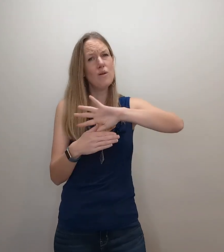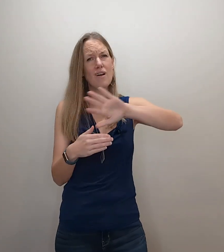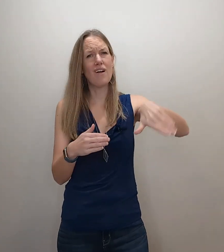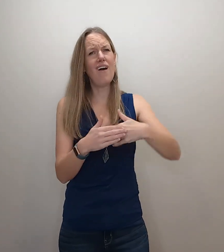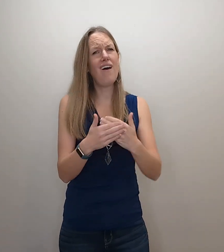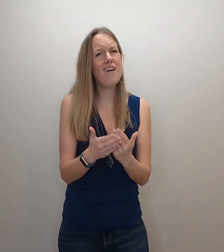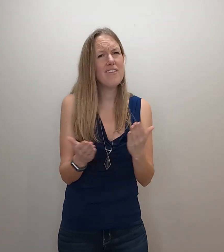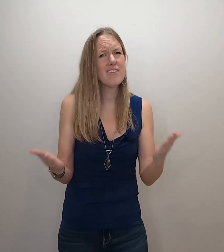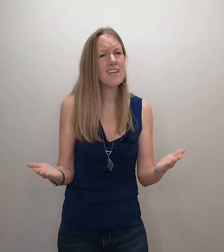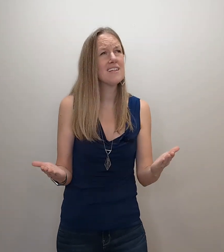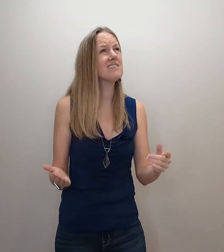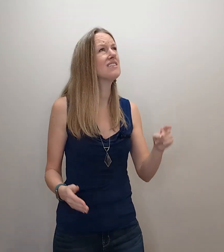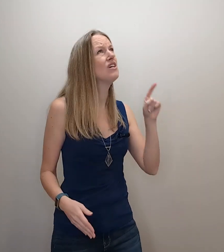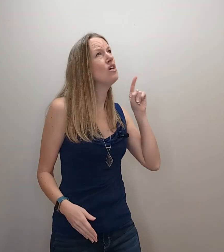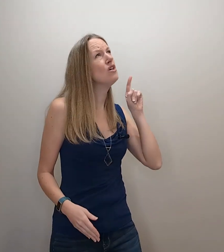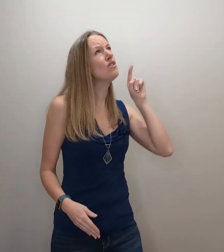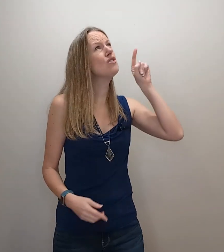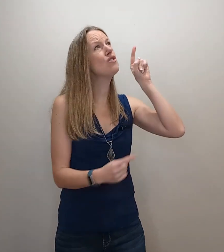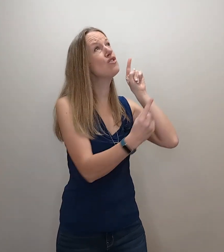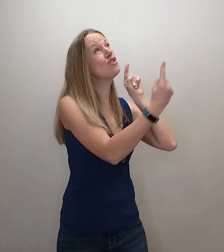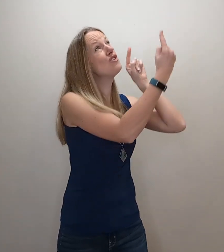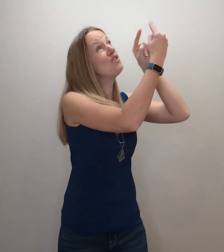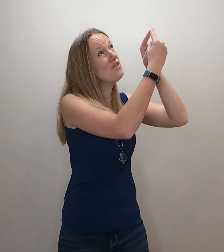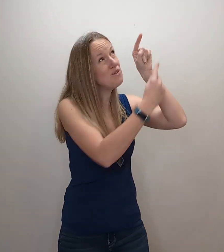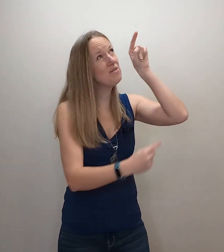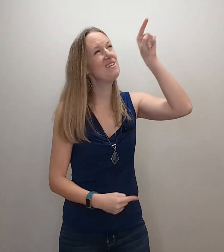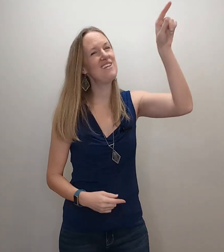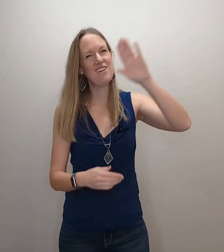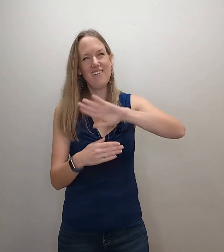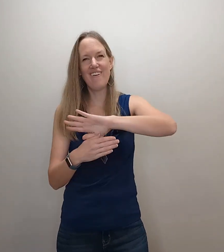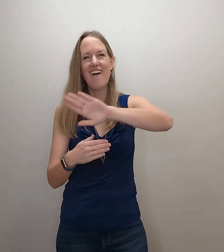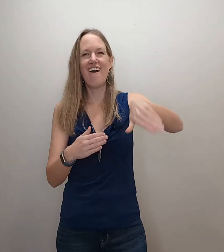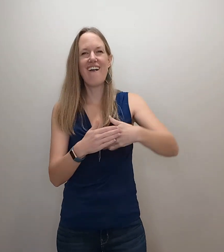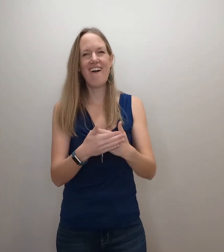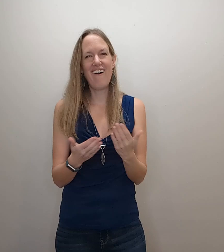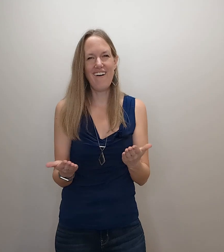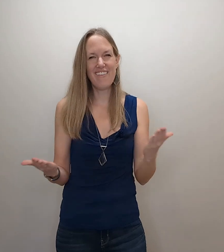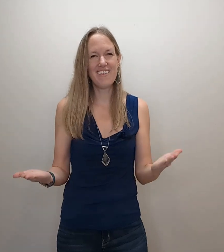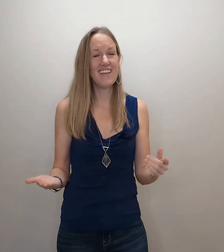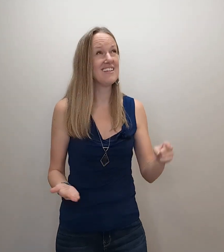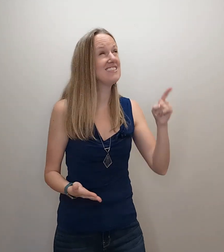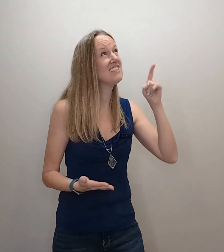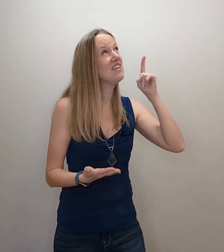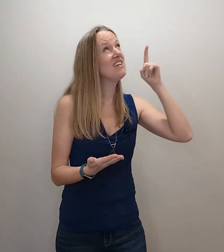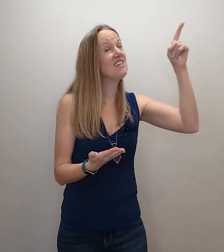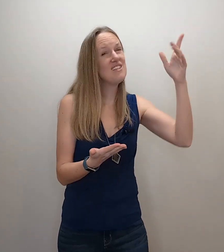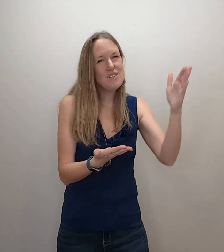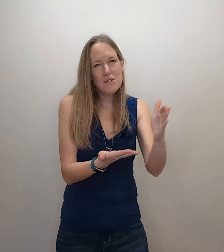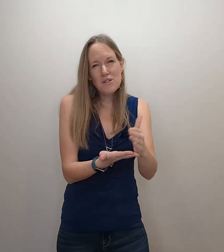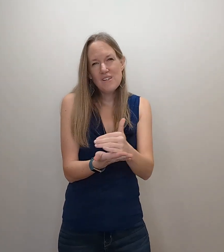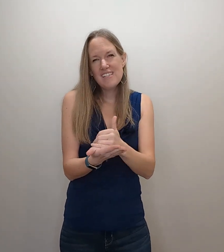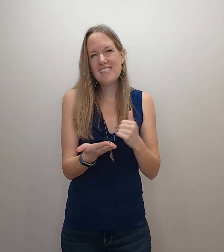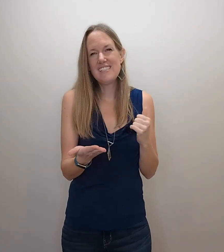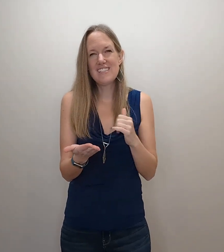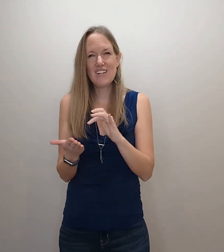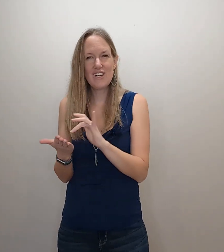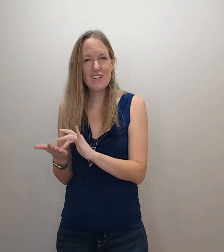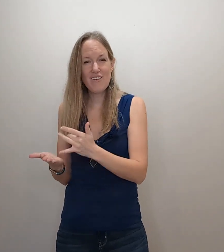are all things. To you are all things. You deserve